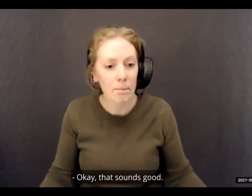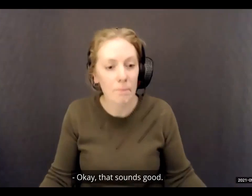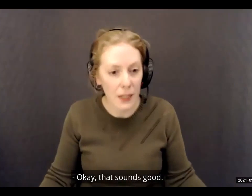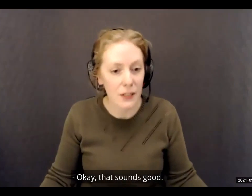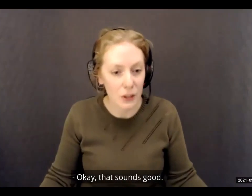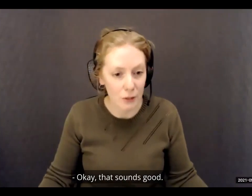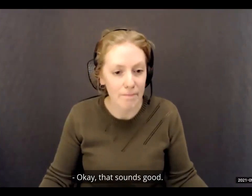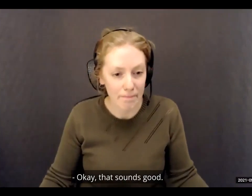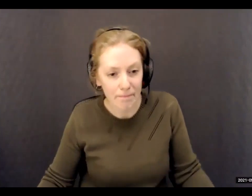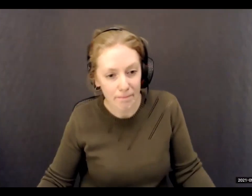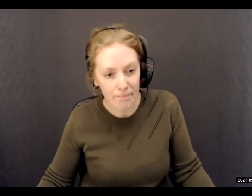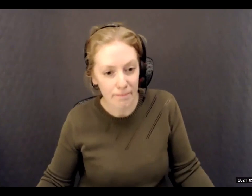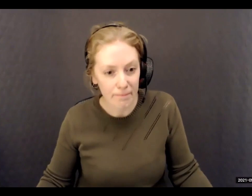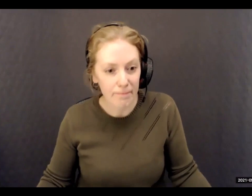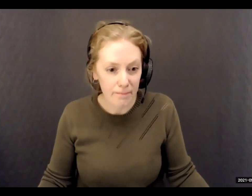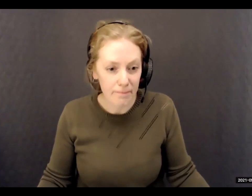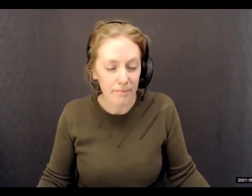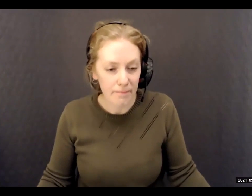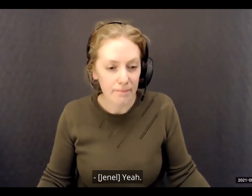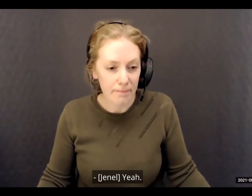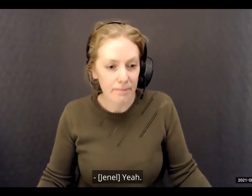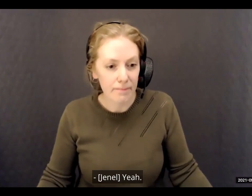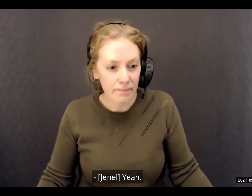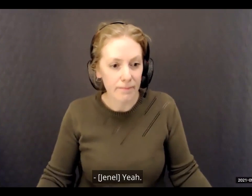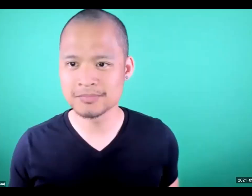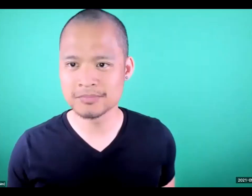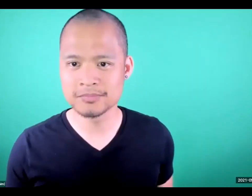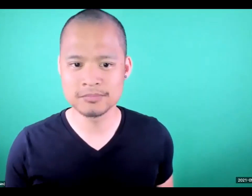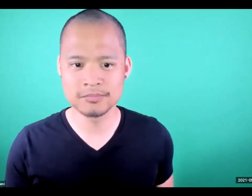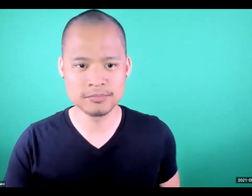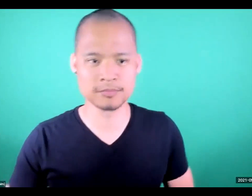Okay, that sounds good. Let's see.